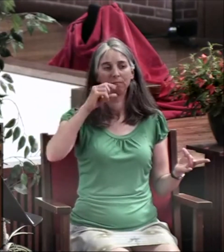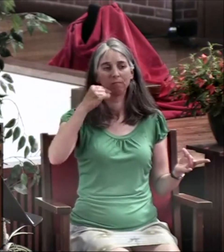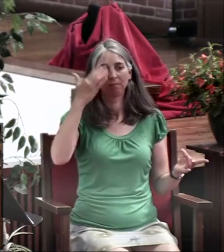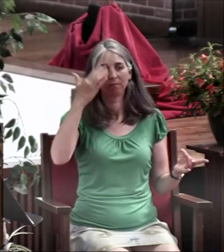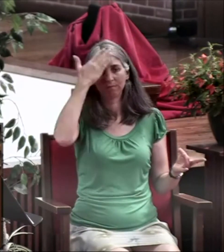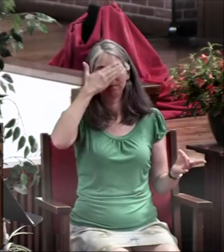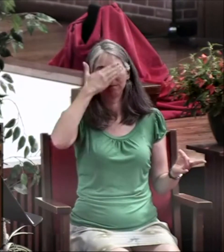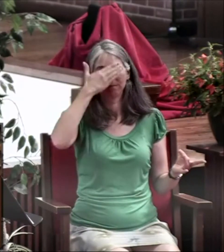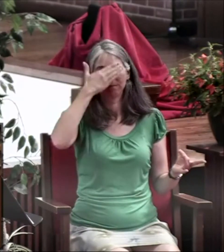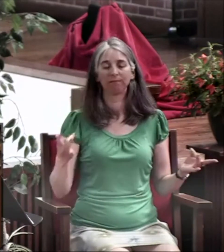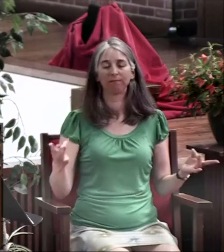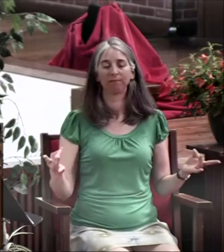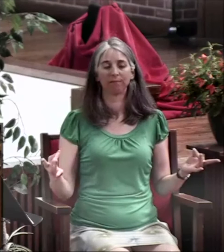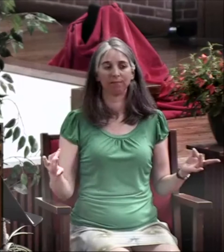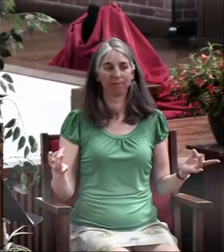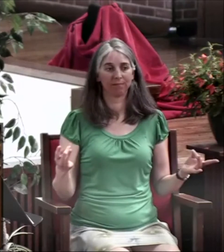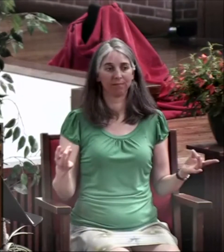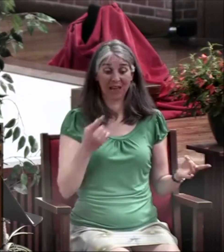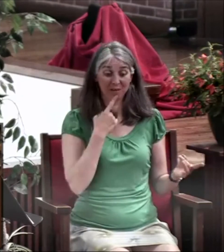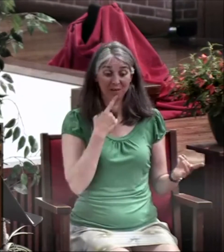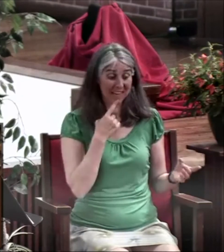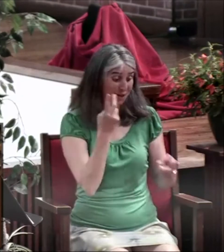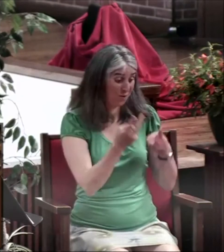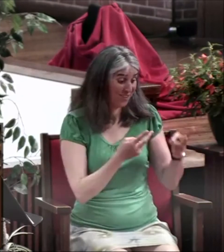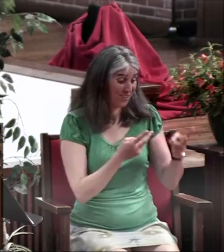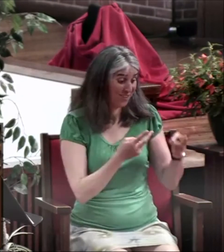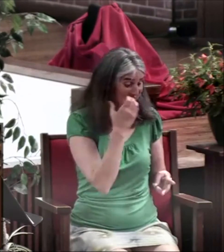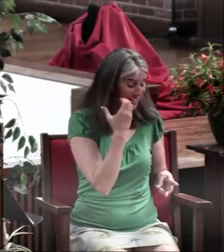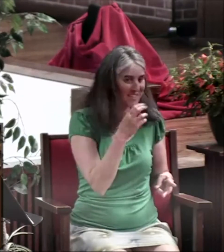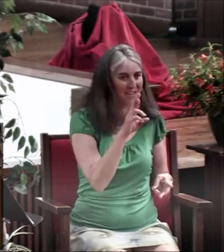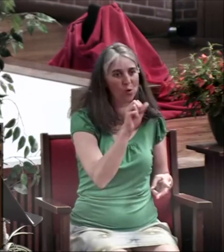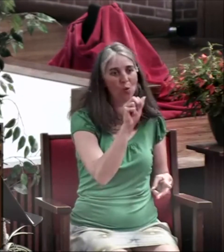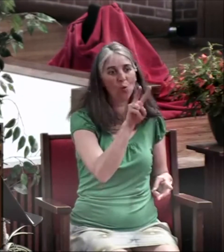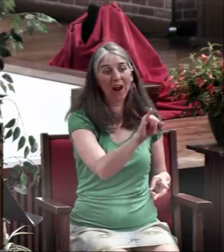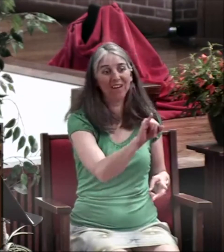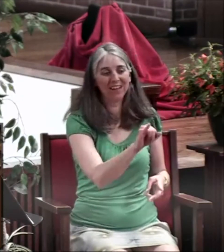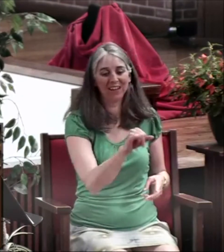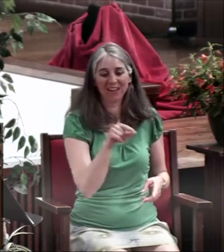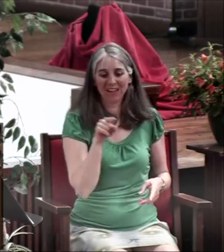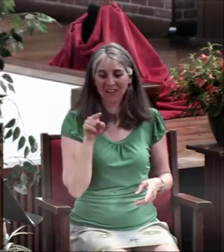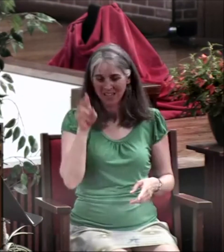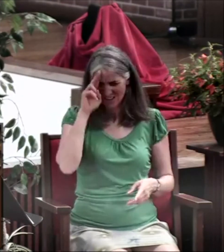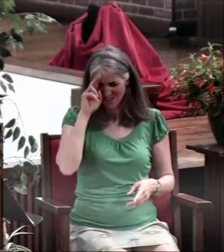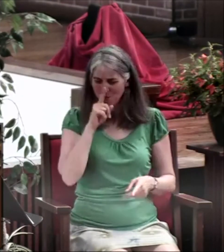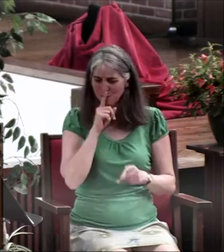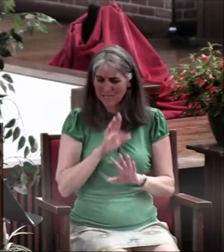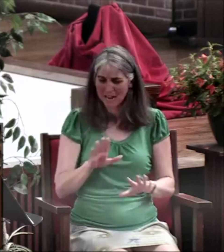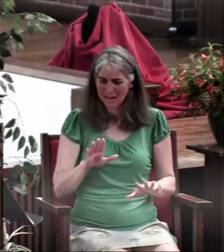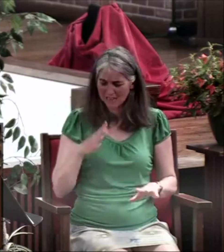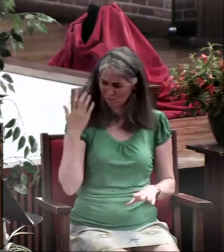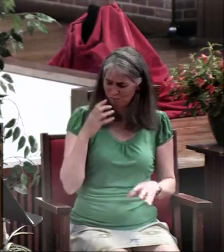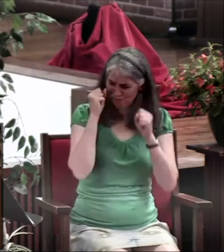Kirstir is saying that when he would go visit his cousin, his name was Rabbi, His silence, his uncle's silence amazed